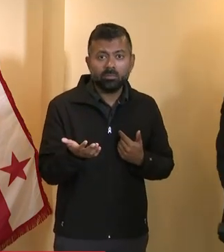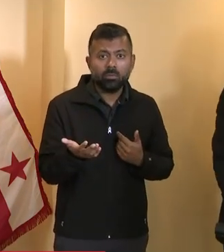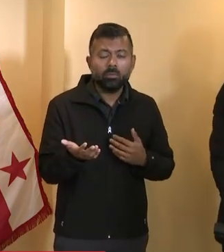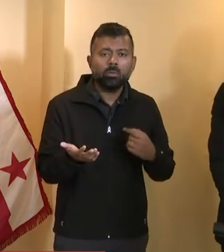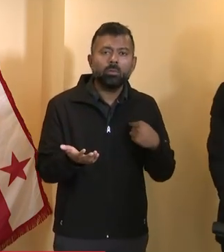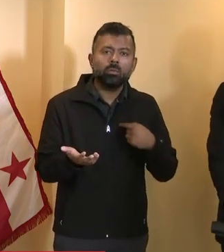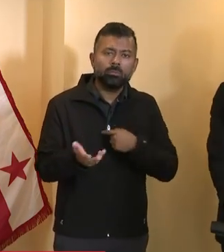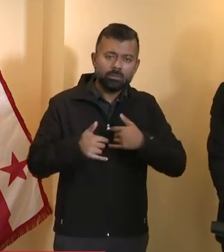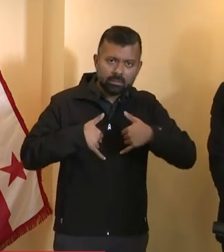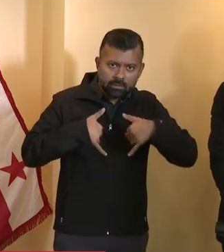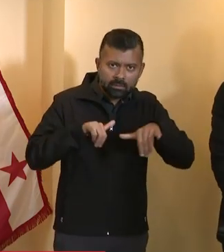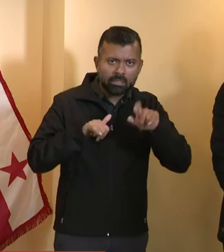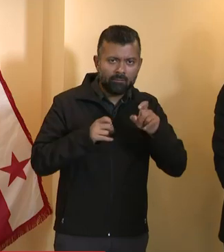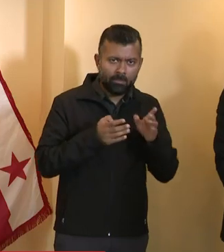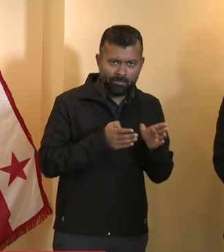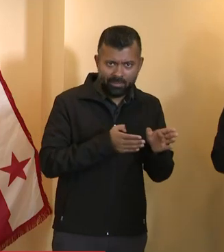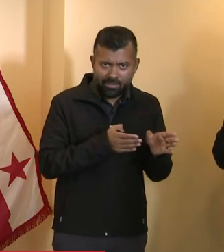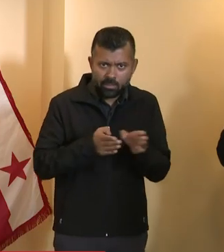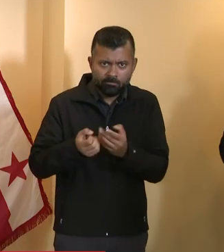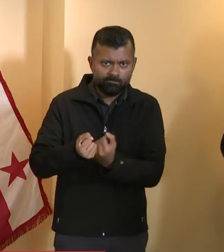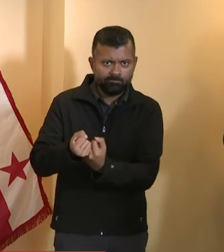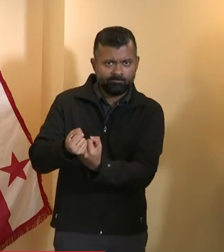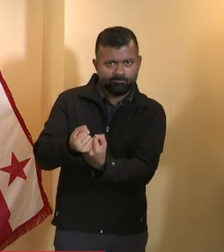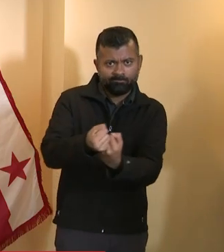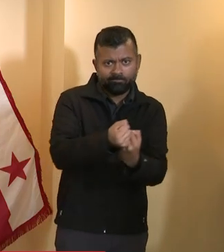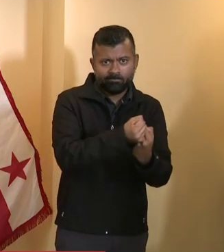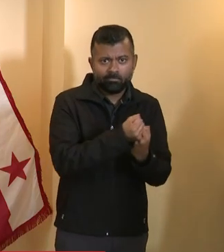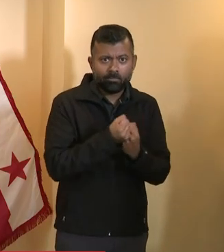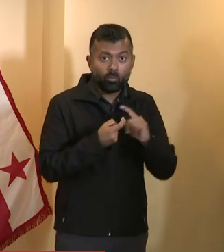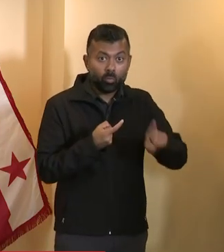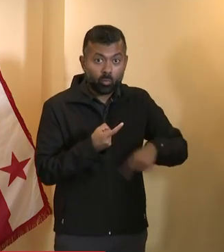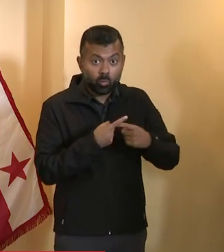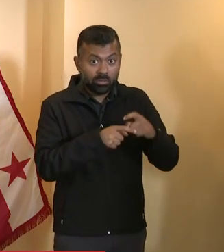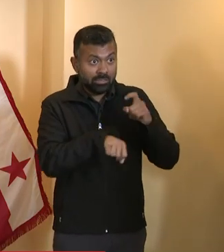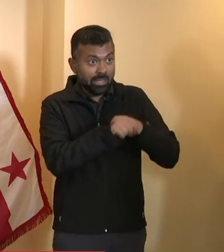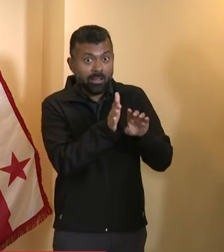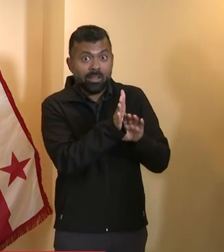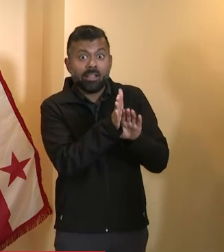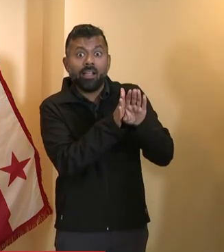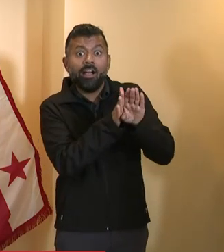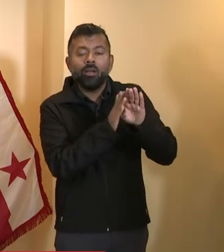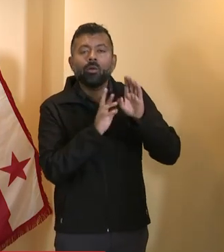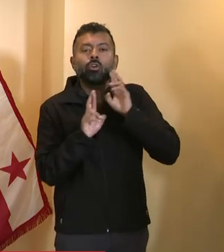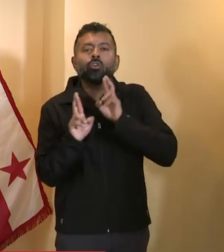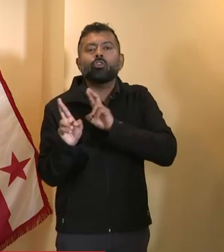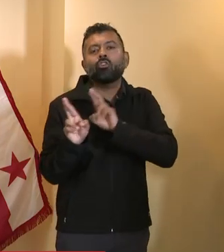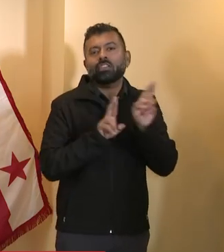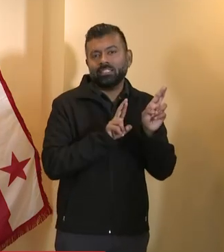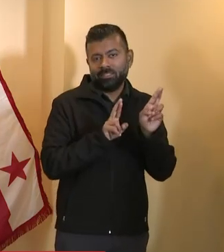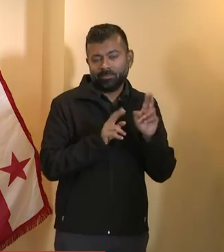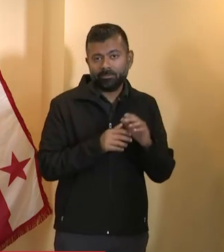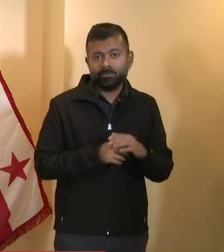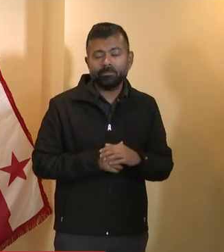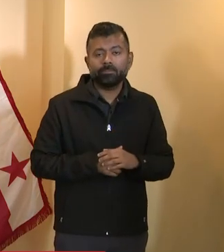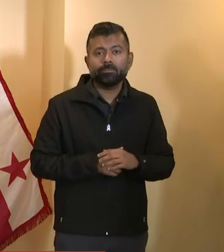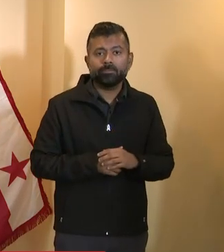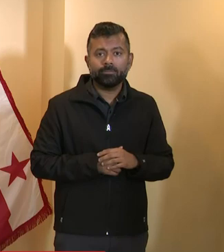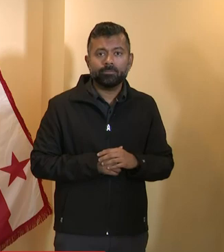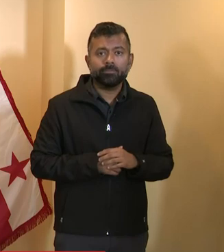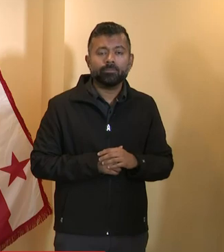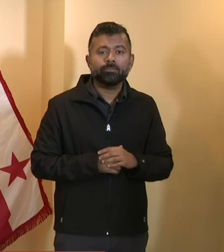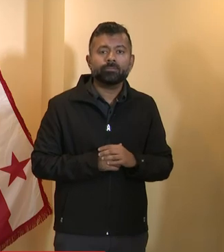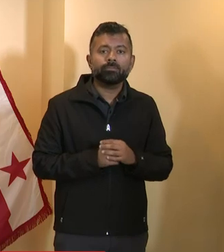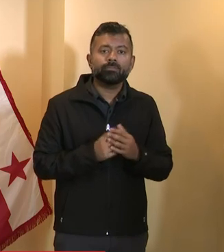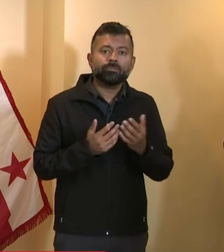up, the upswing in the economy, and it will happen. And when we are in that upswing, have we built on